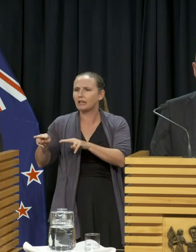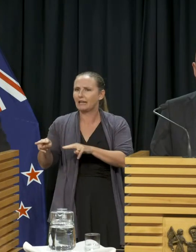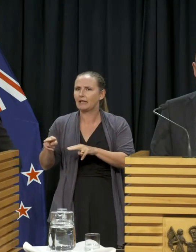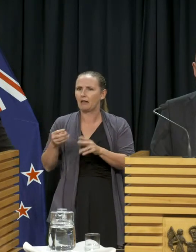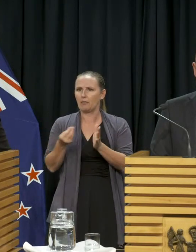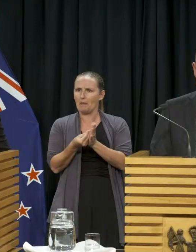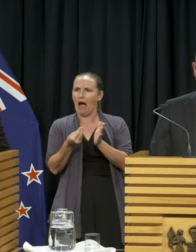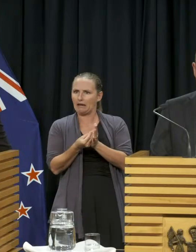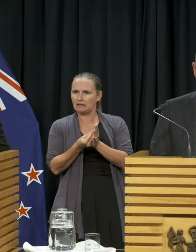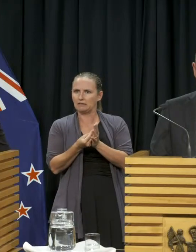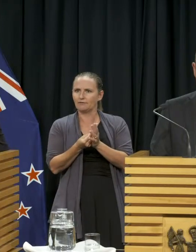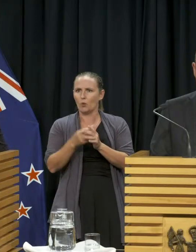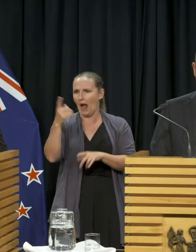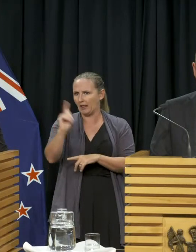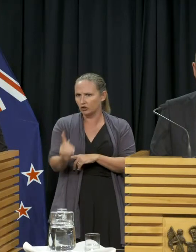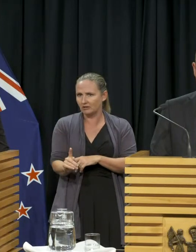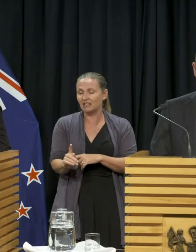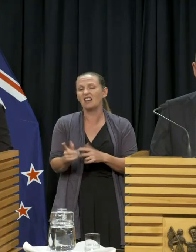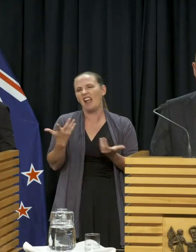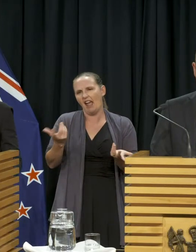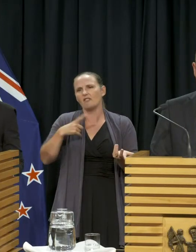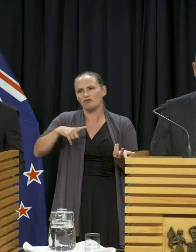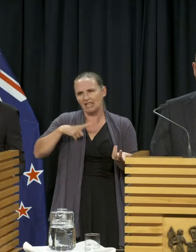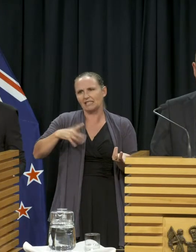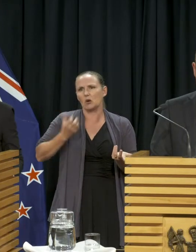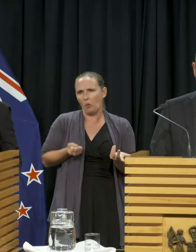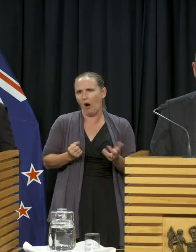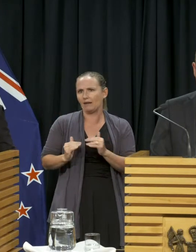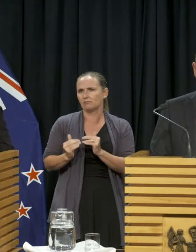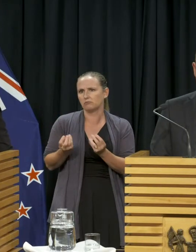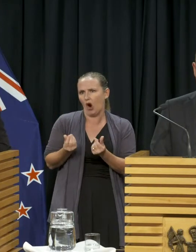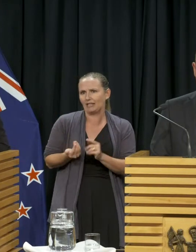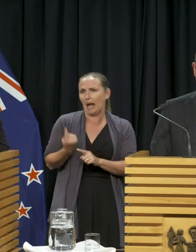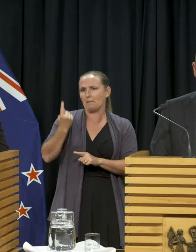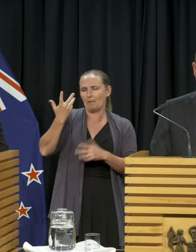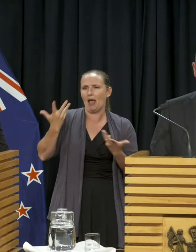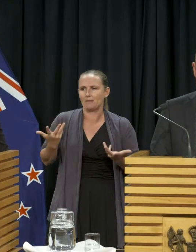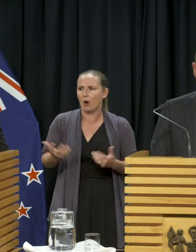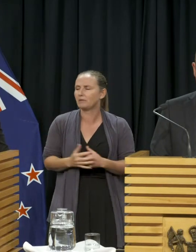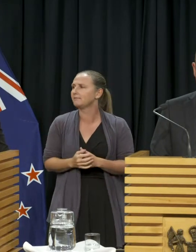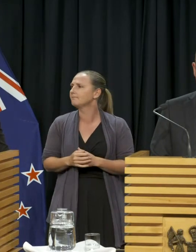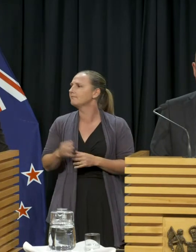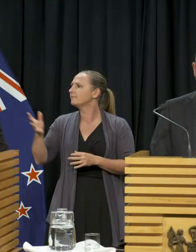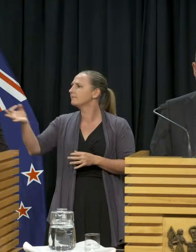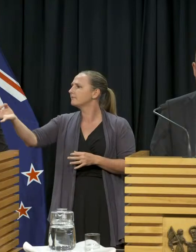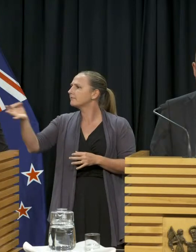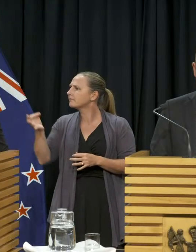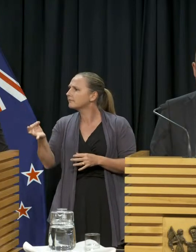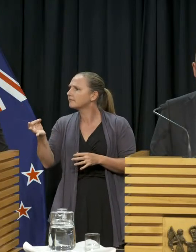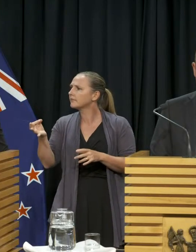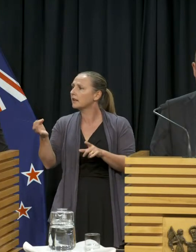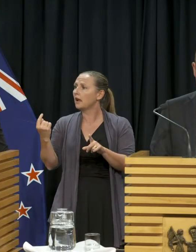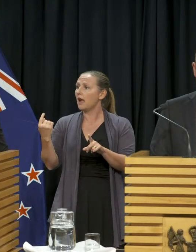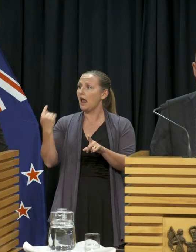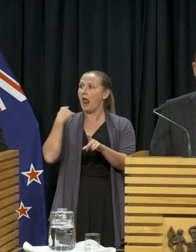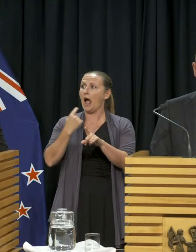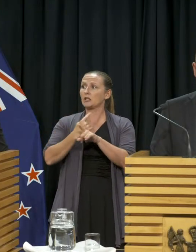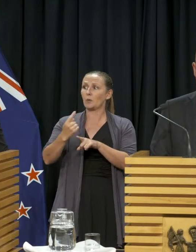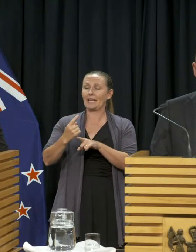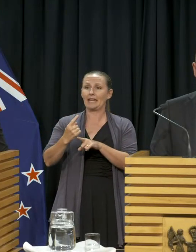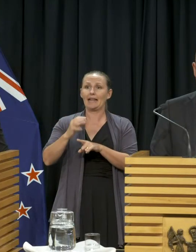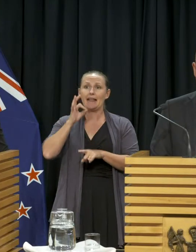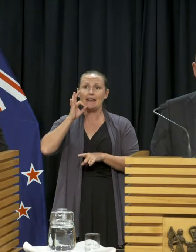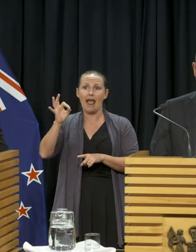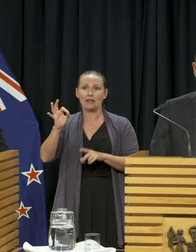of contributing factors to why we're seeing what we are right now. Do you have any response to the letter from the National Party last week seeking